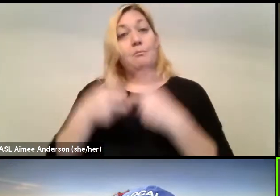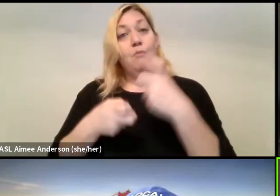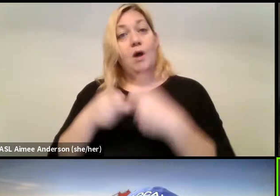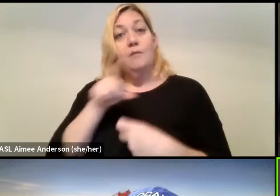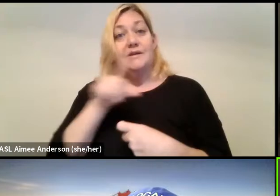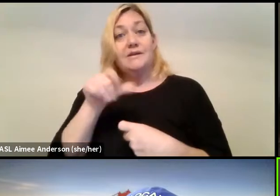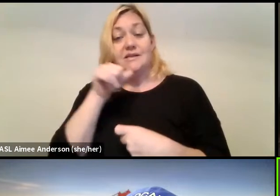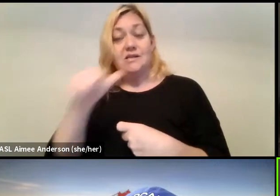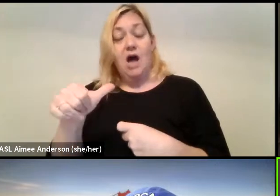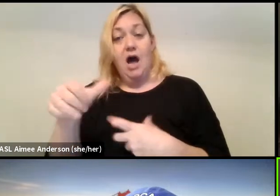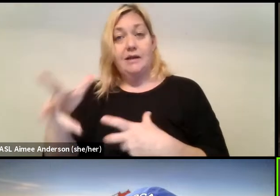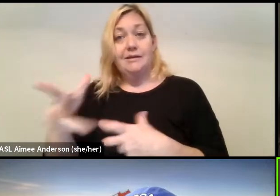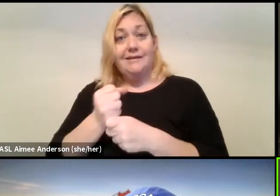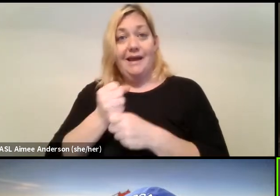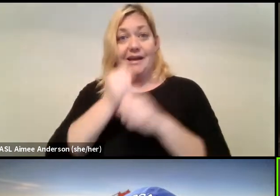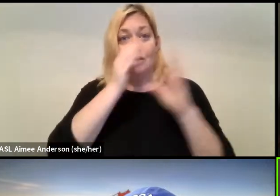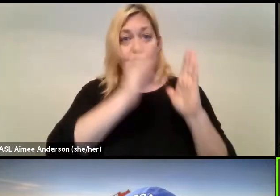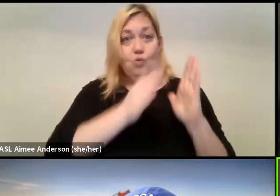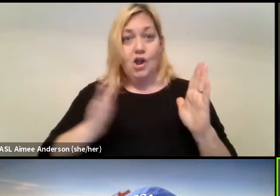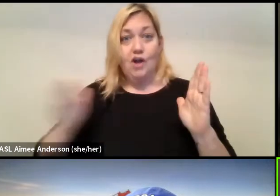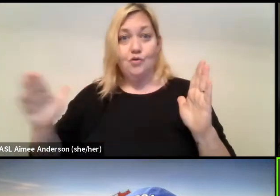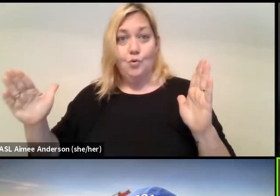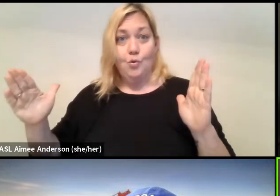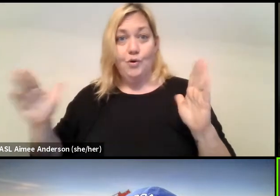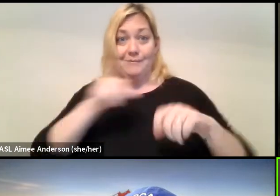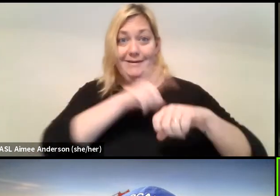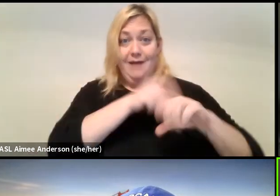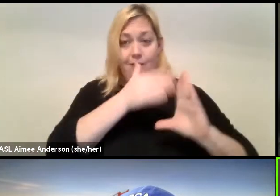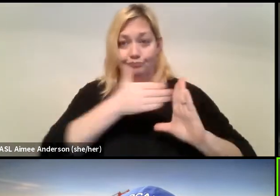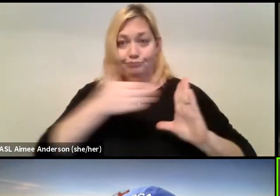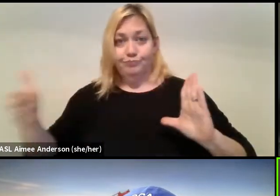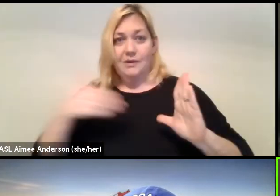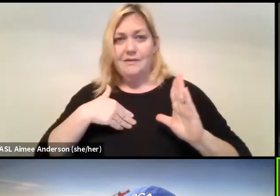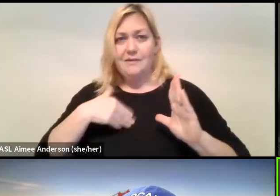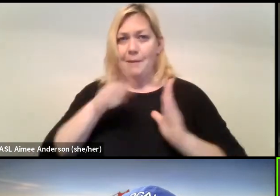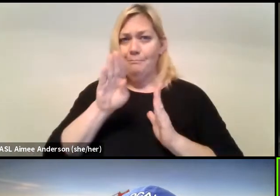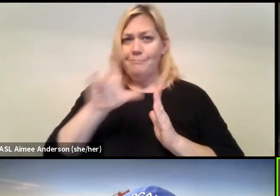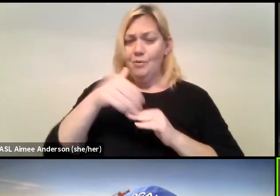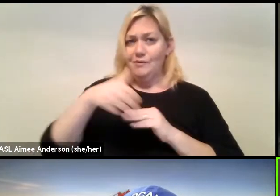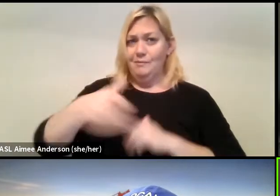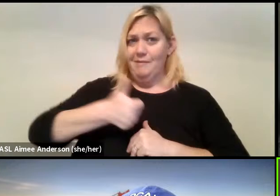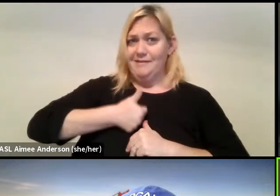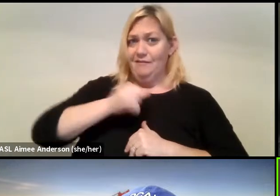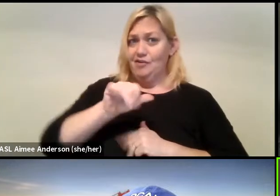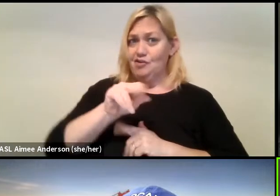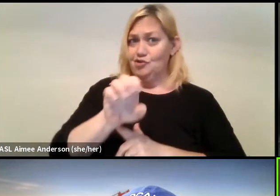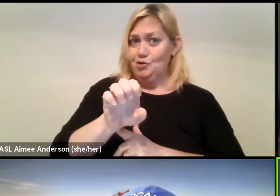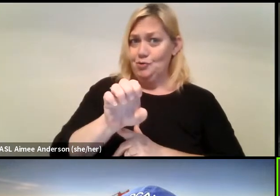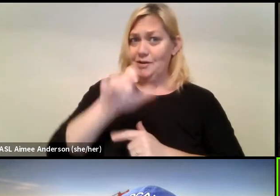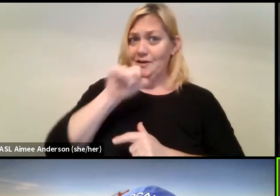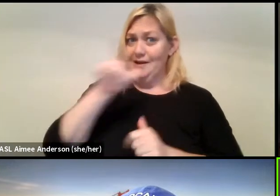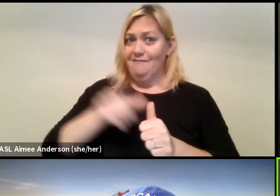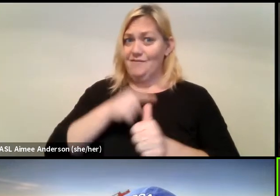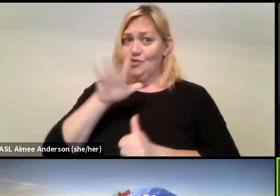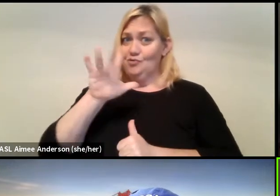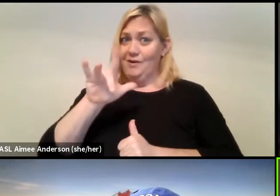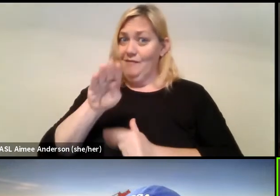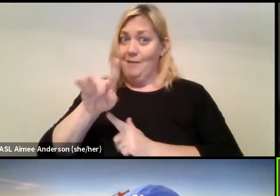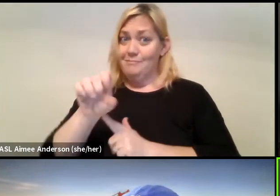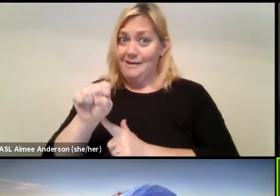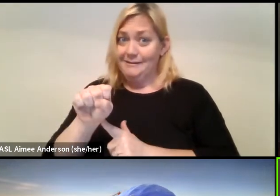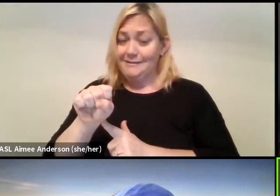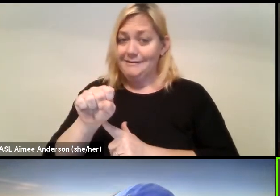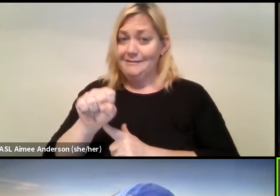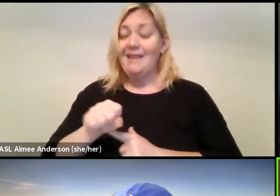was not taken in chronological order. The bill was submitted by myself in June, and so therefore it was among the first 25 bills.